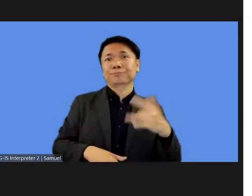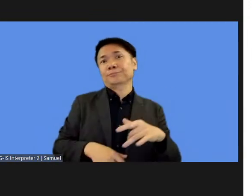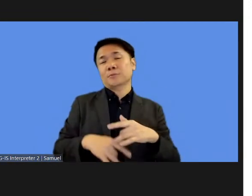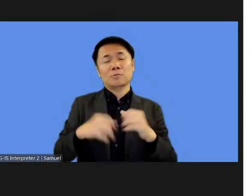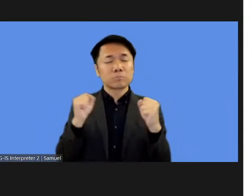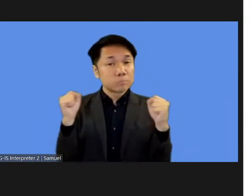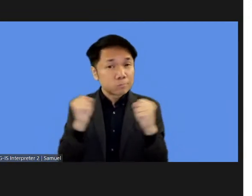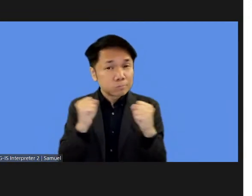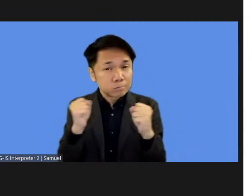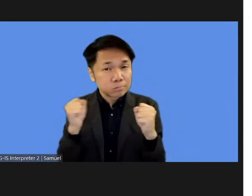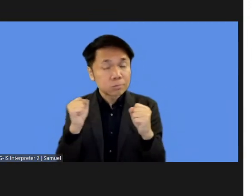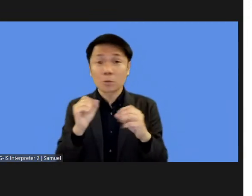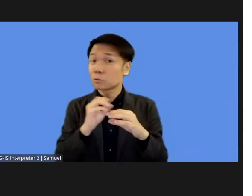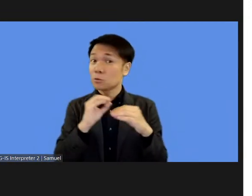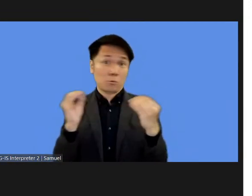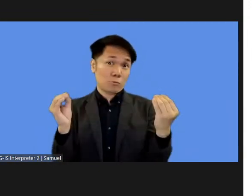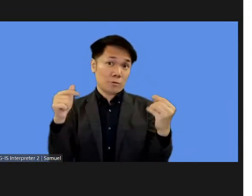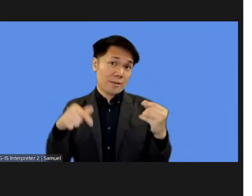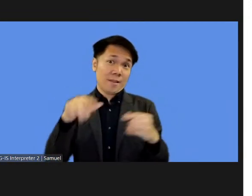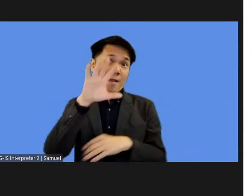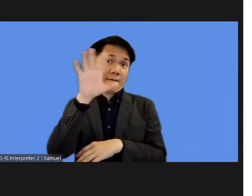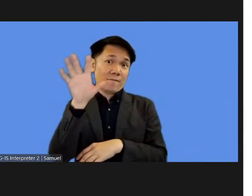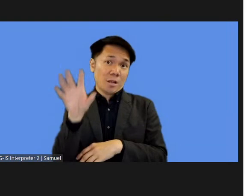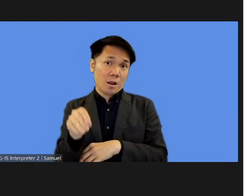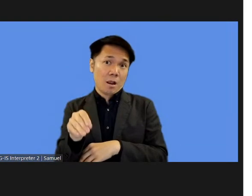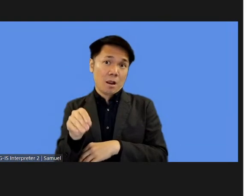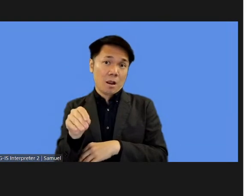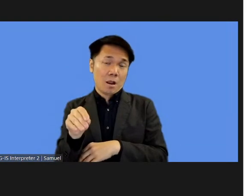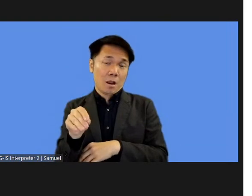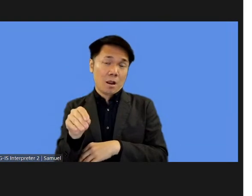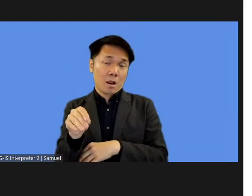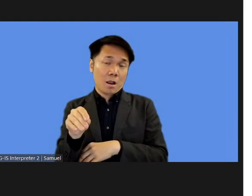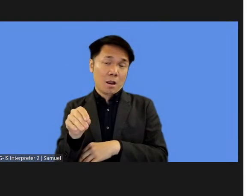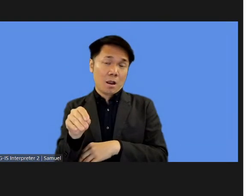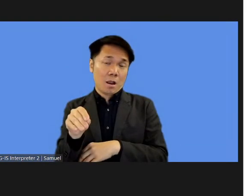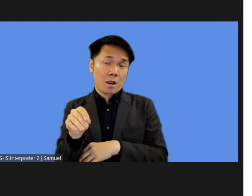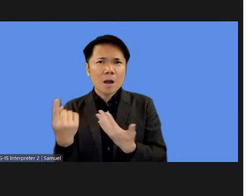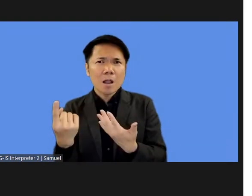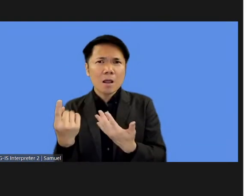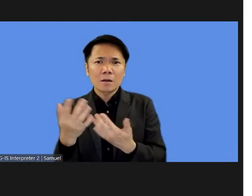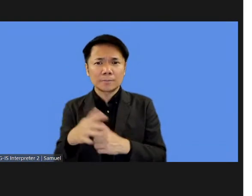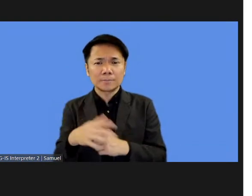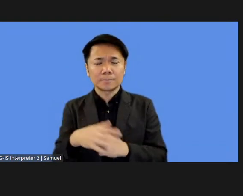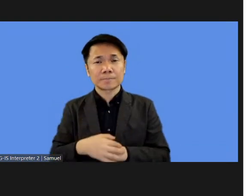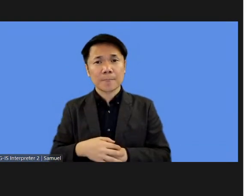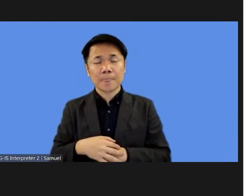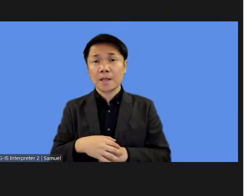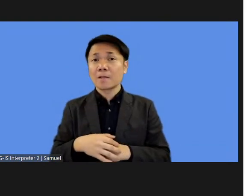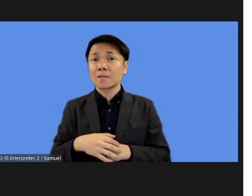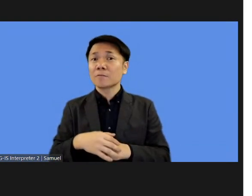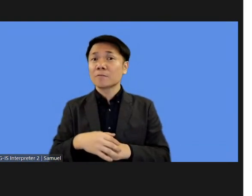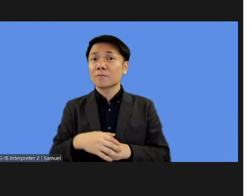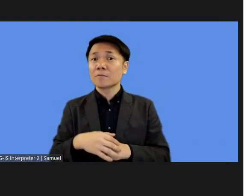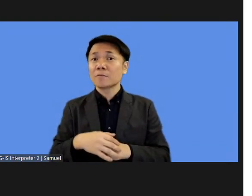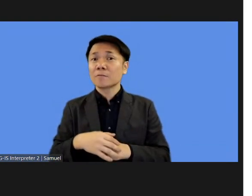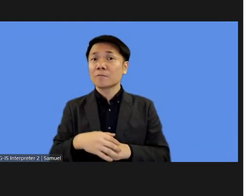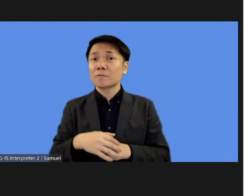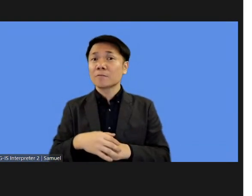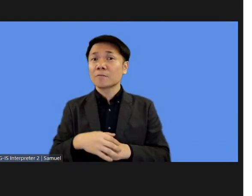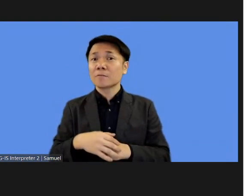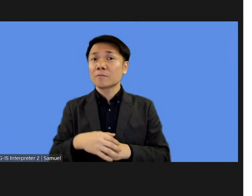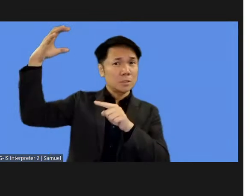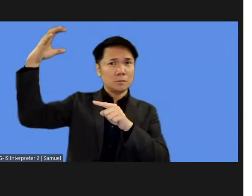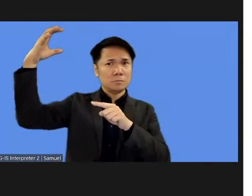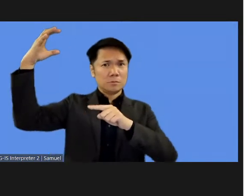the numbers, Africa is still lagging in respect of promoting renewable solar energy.